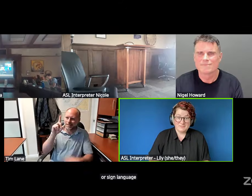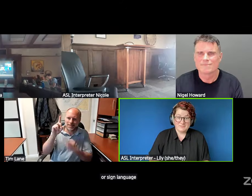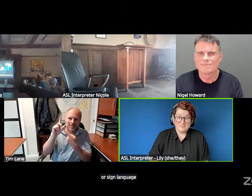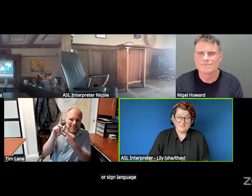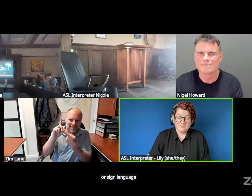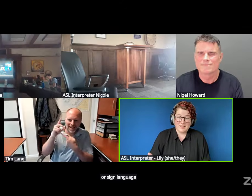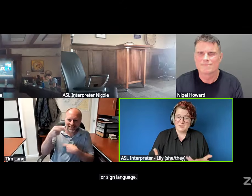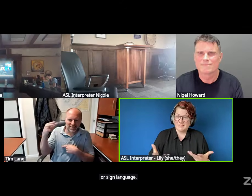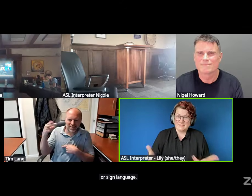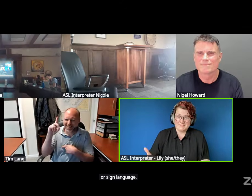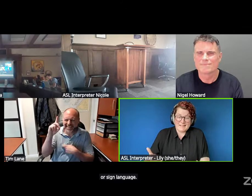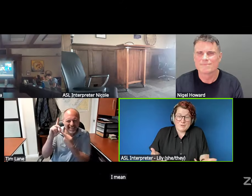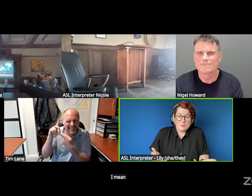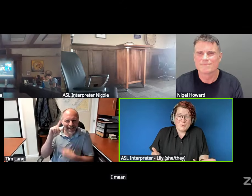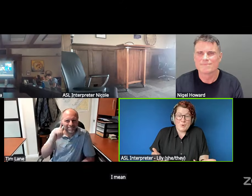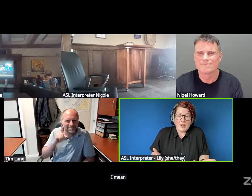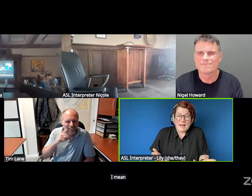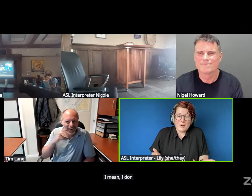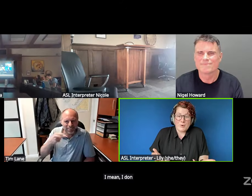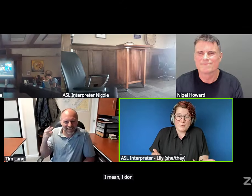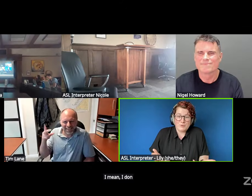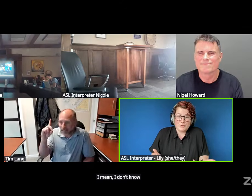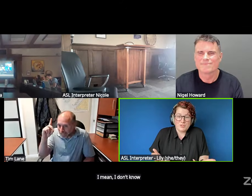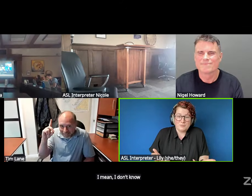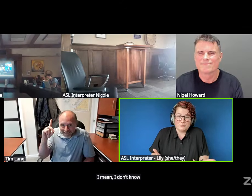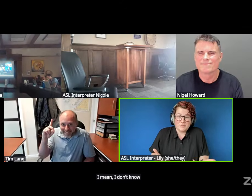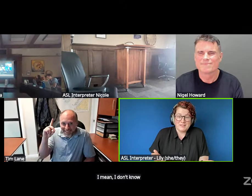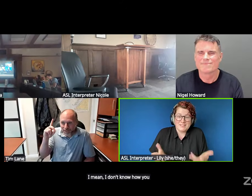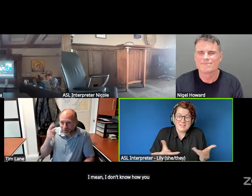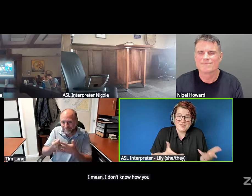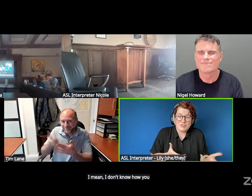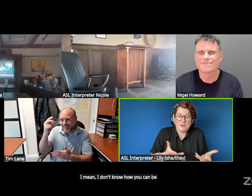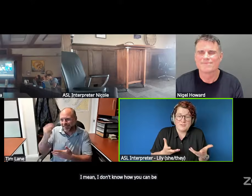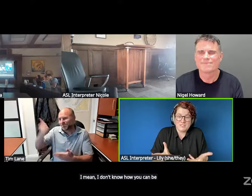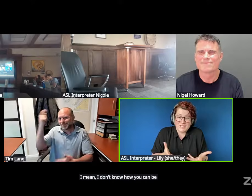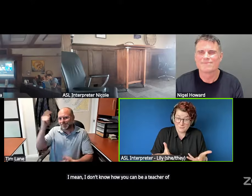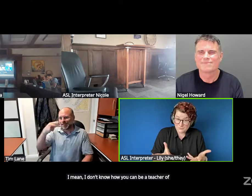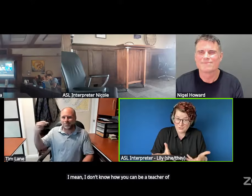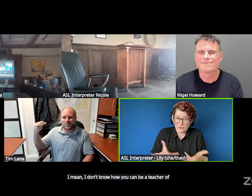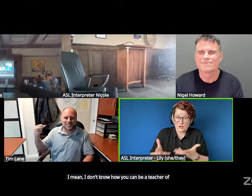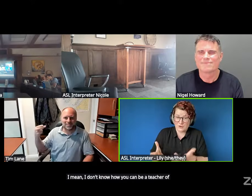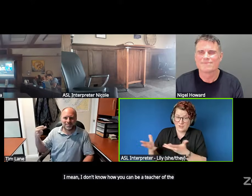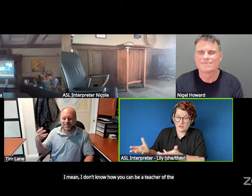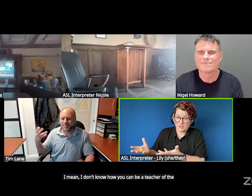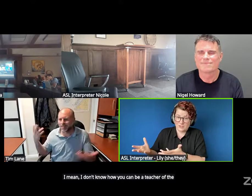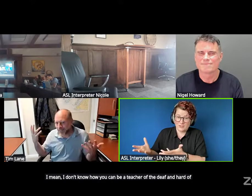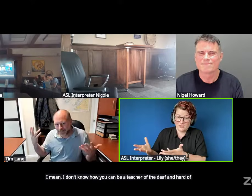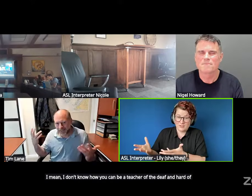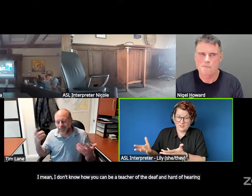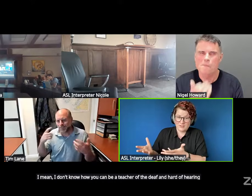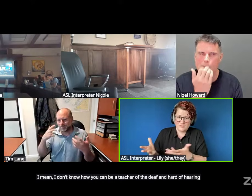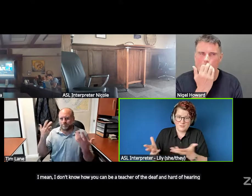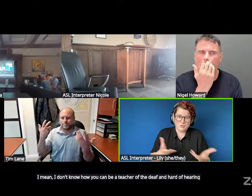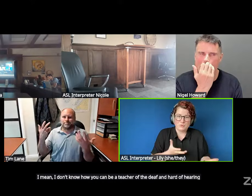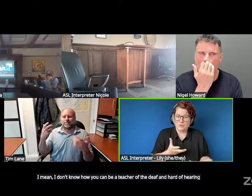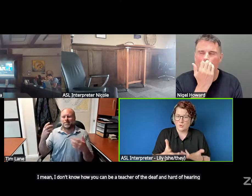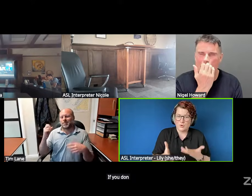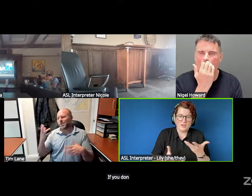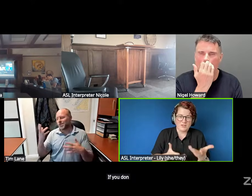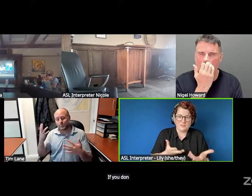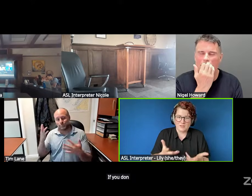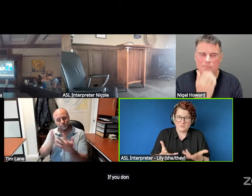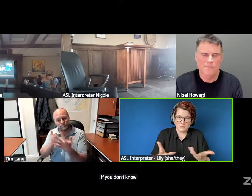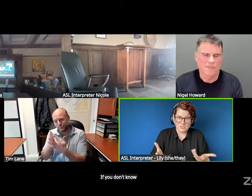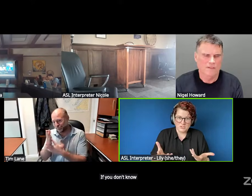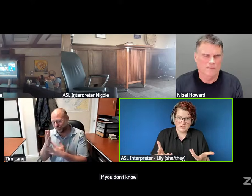language, I mean, I don't know how you can be a teacher of the deaf and hard of hearing if you don't